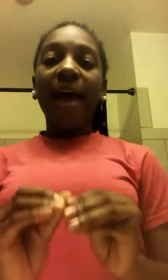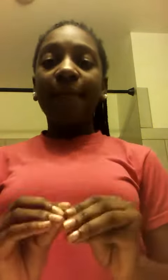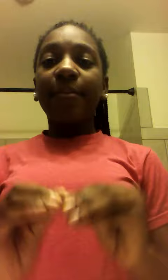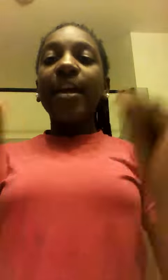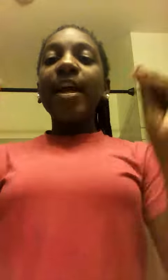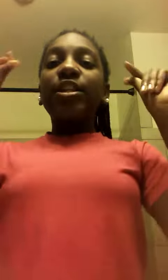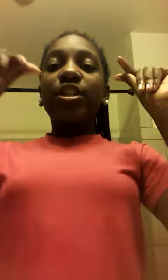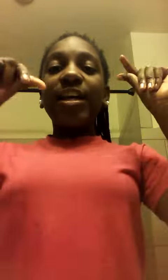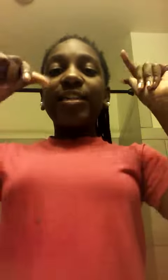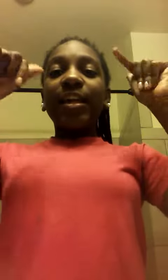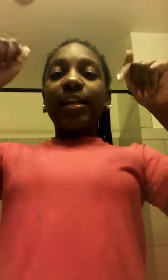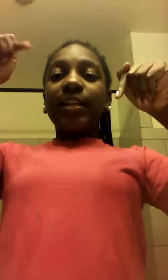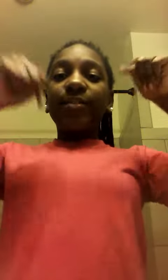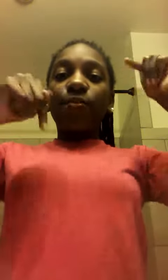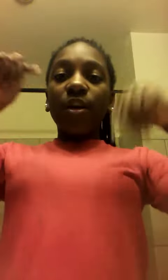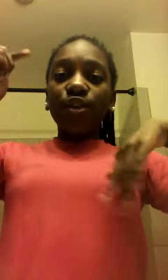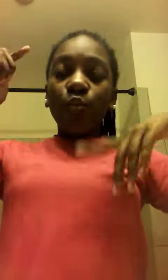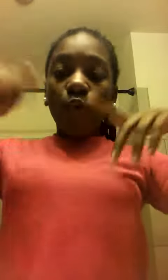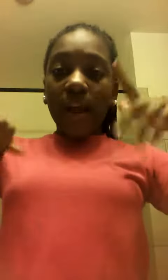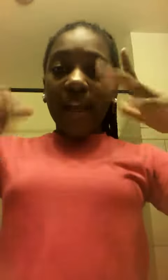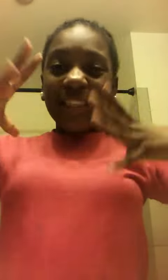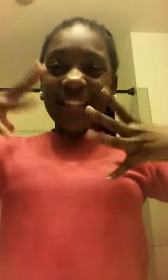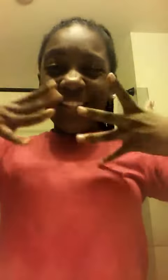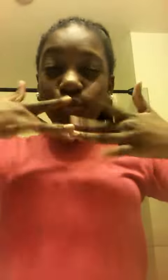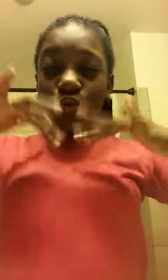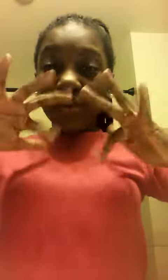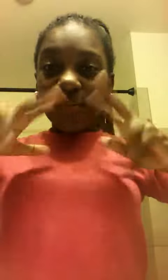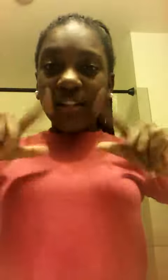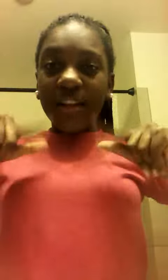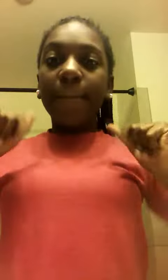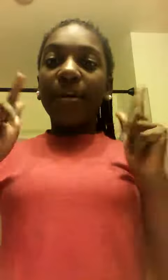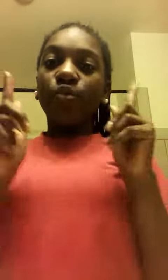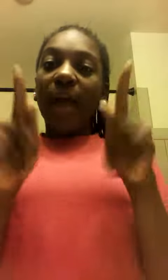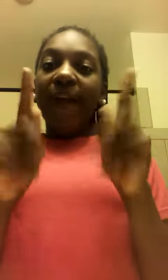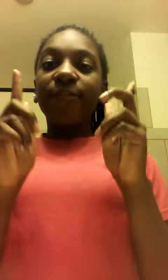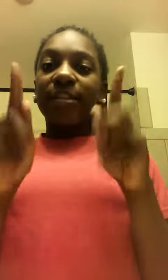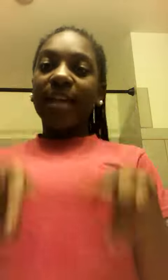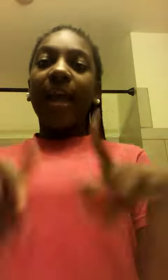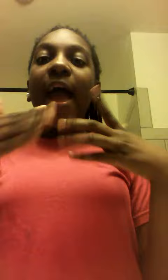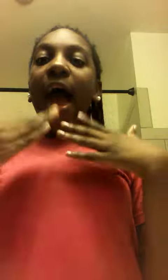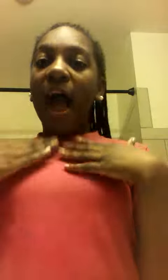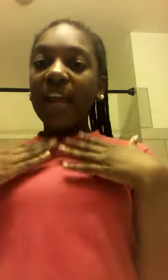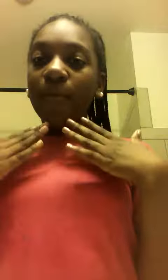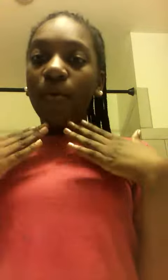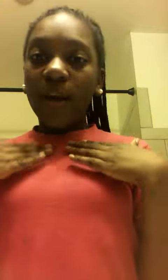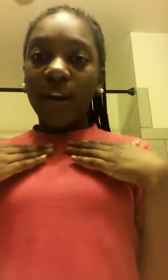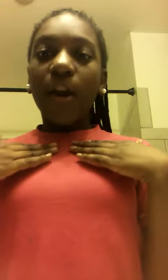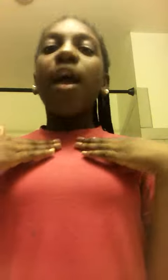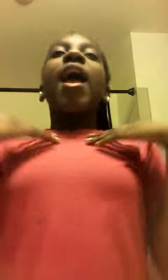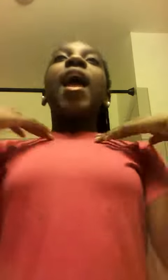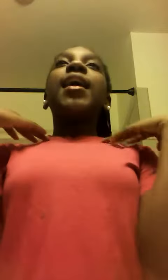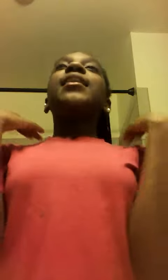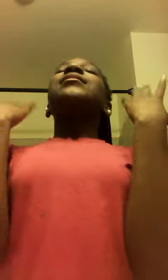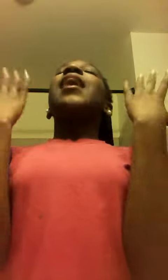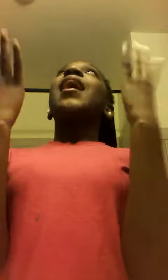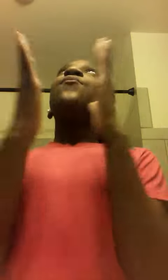have it, just leave what you want in the description. But you have to say, I am a winner. And I